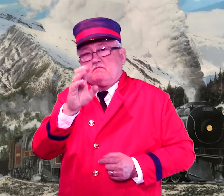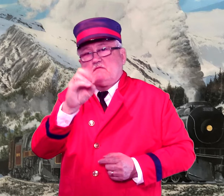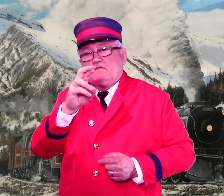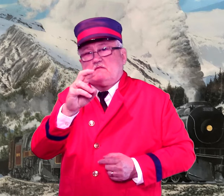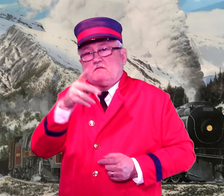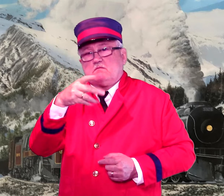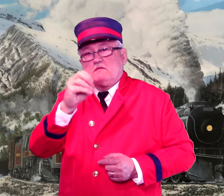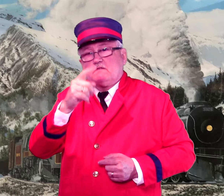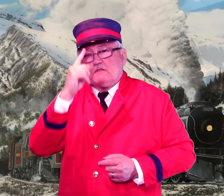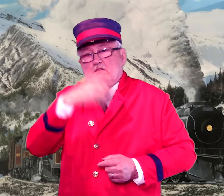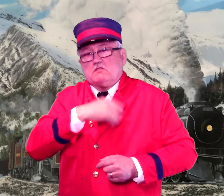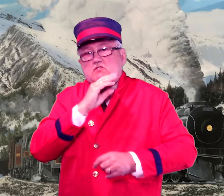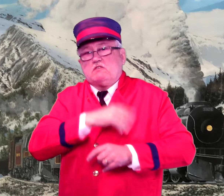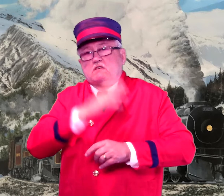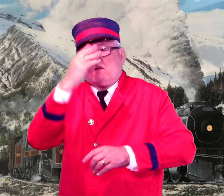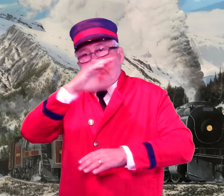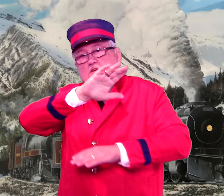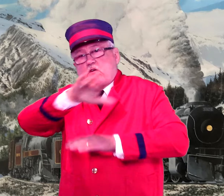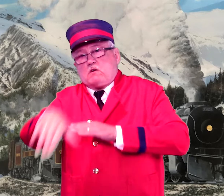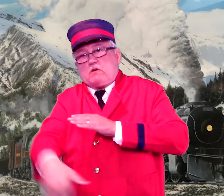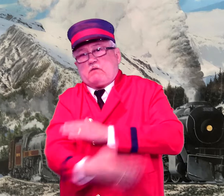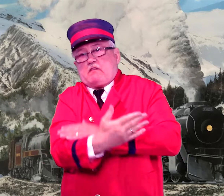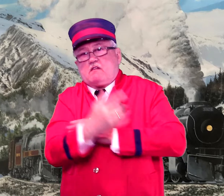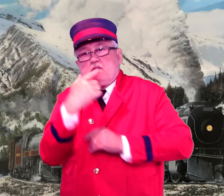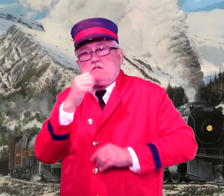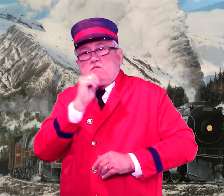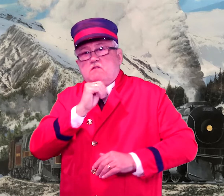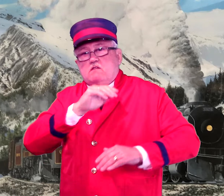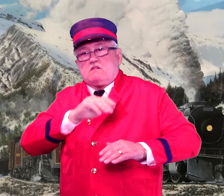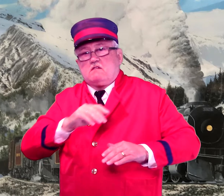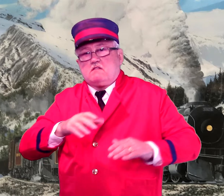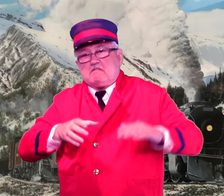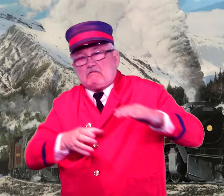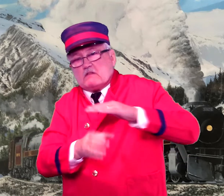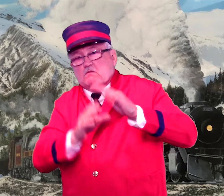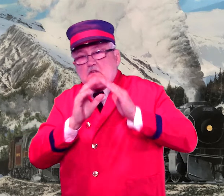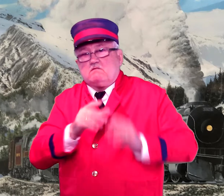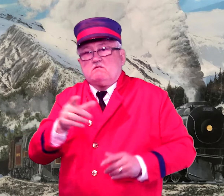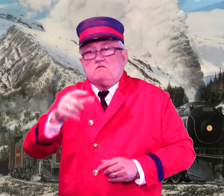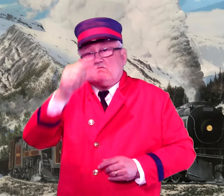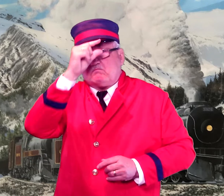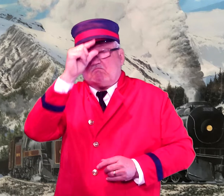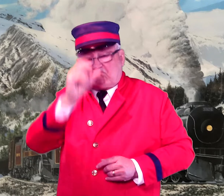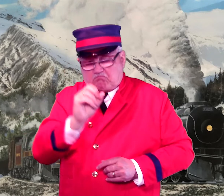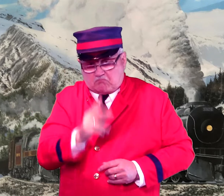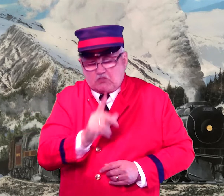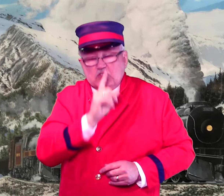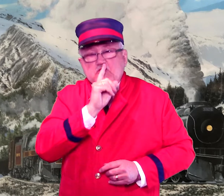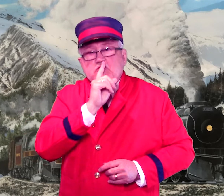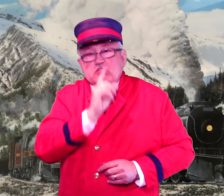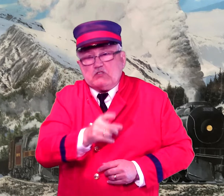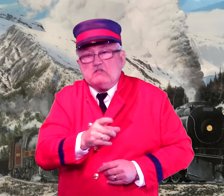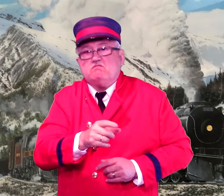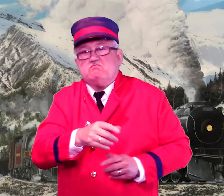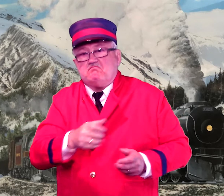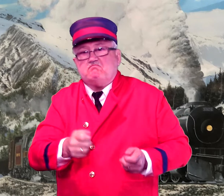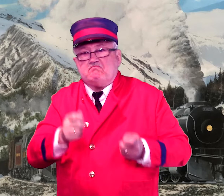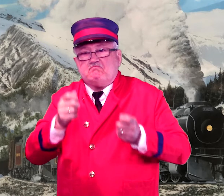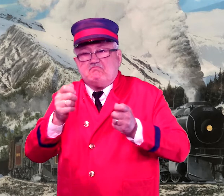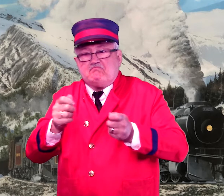they explained to him that the chamber pot was for their daughter's use overnight and asked if he could take care of making sure she had it under her bed,